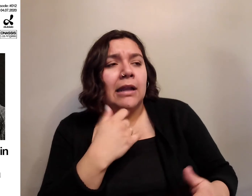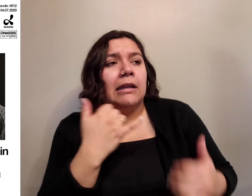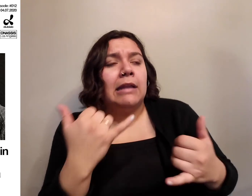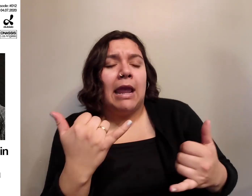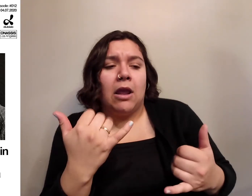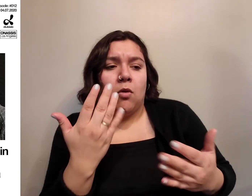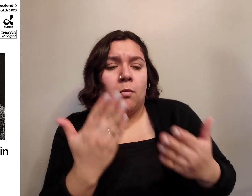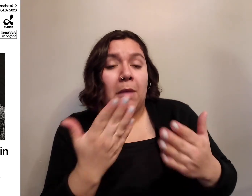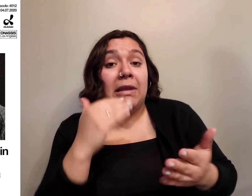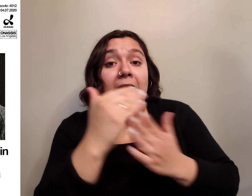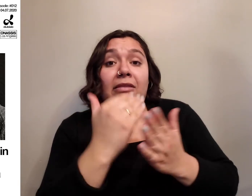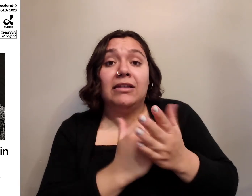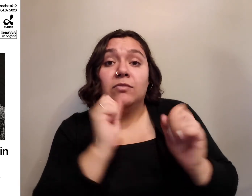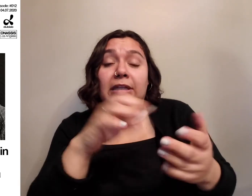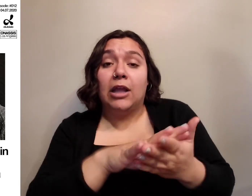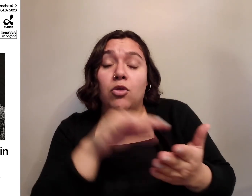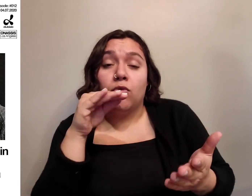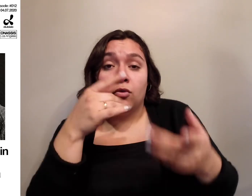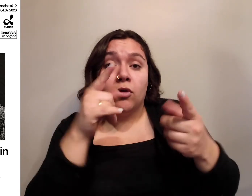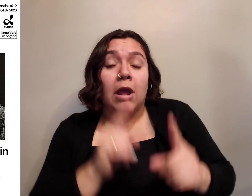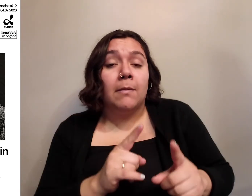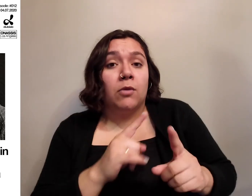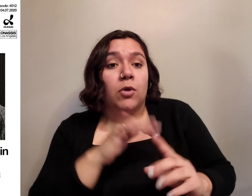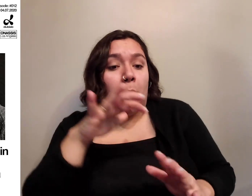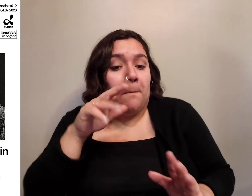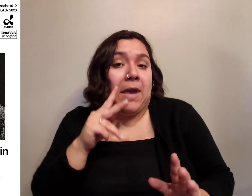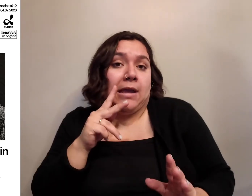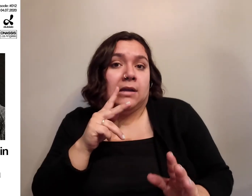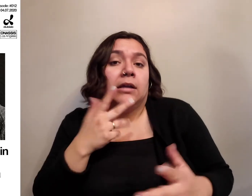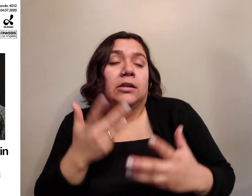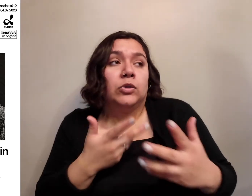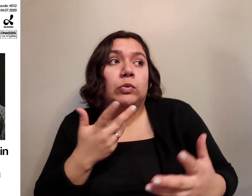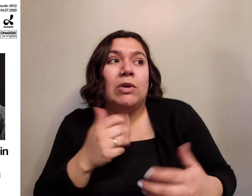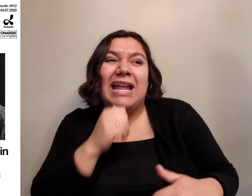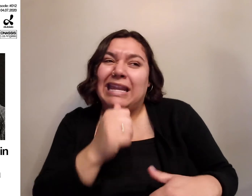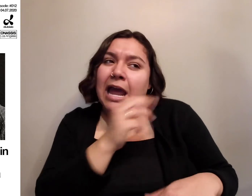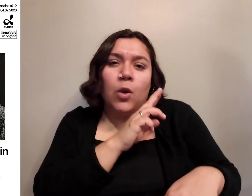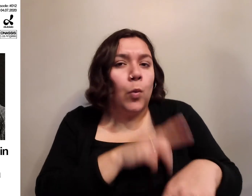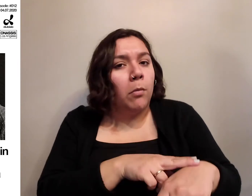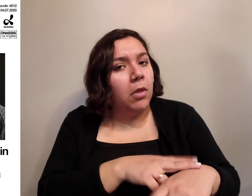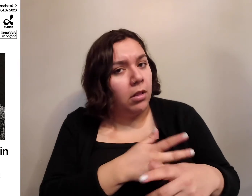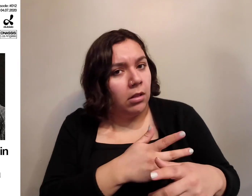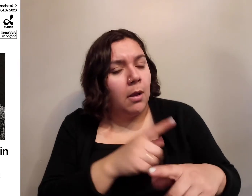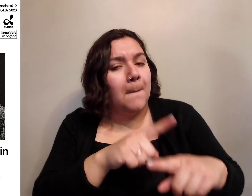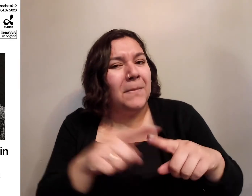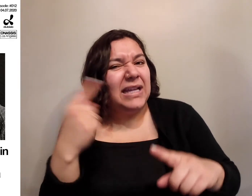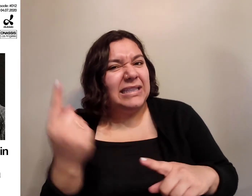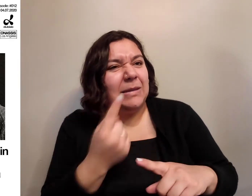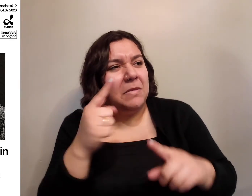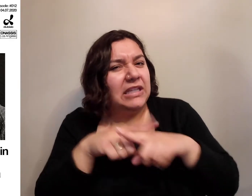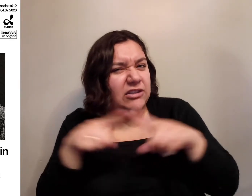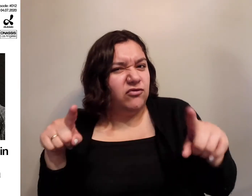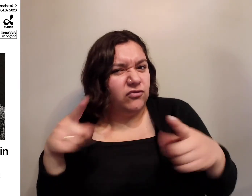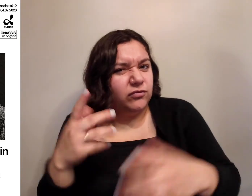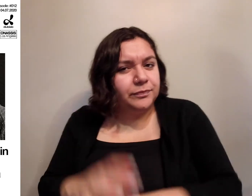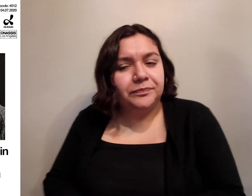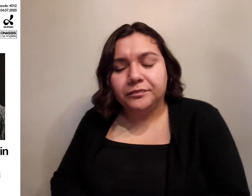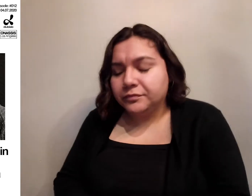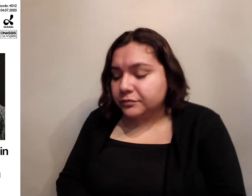a lesson that we could learn when we return to not normal, but something different?